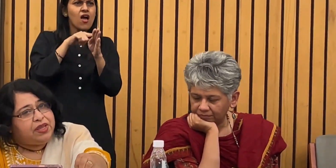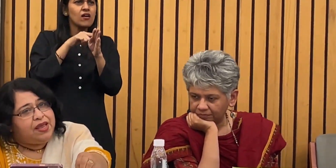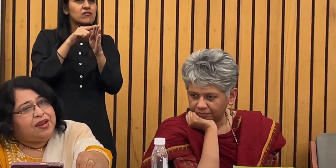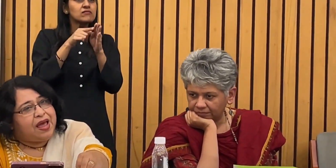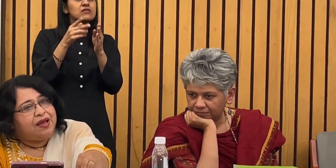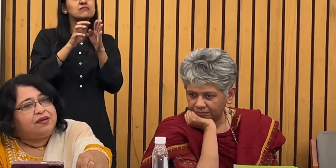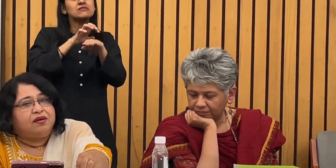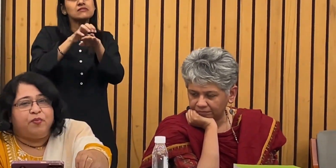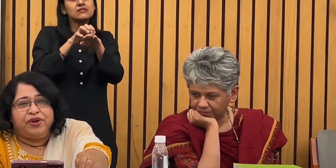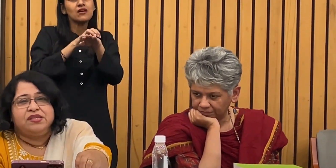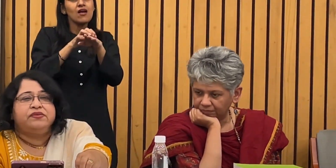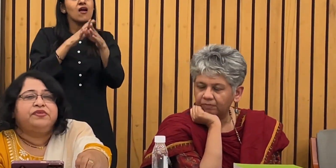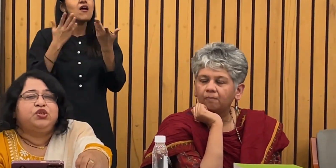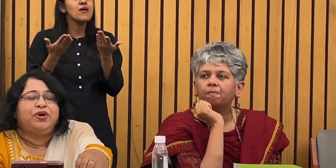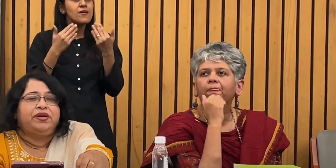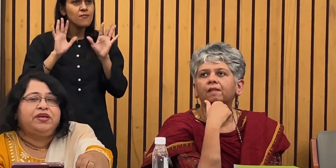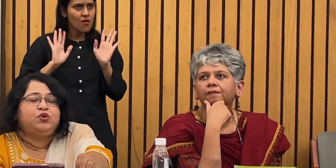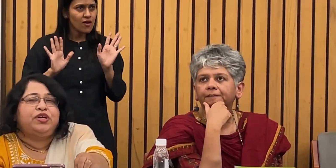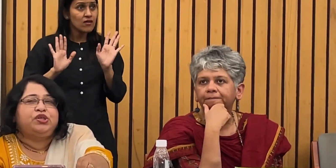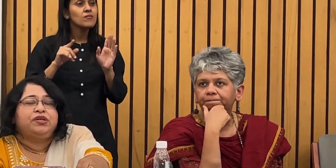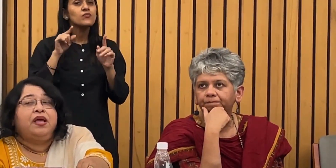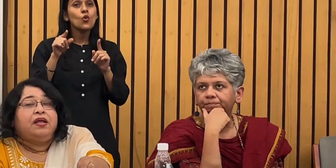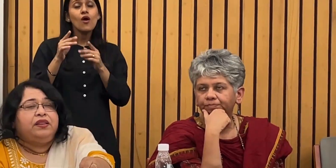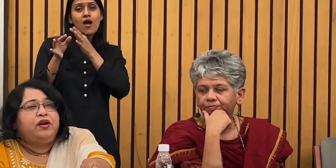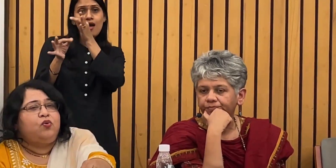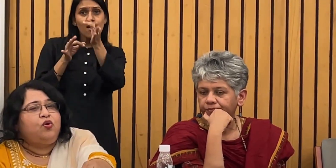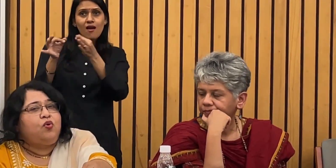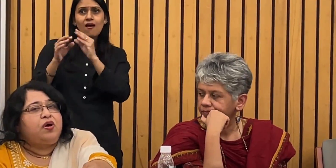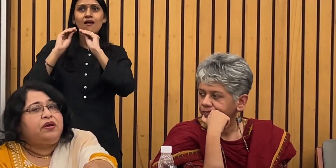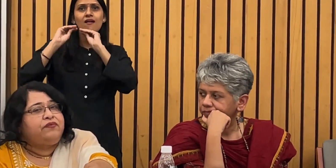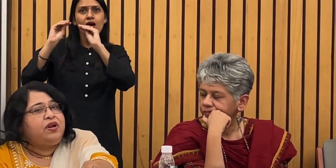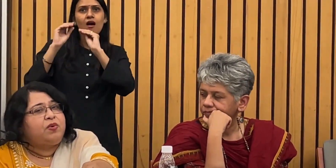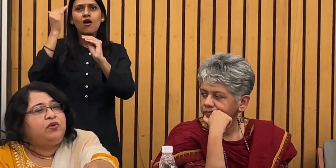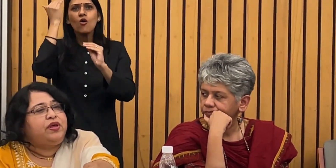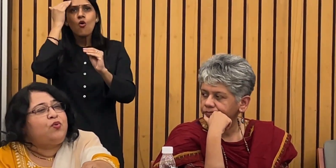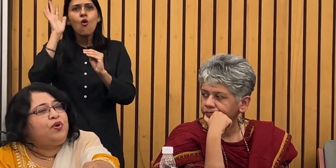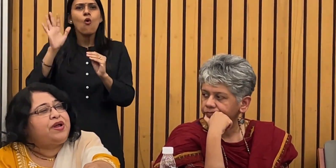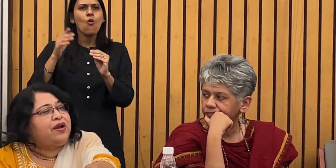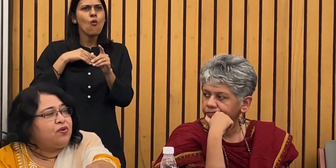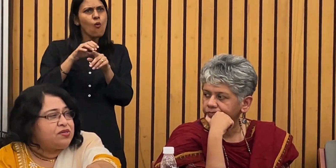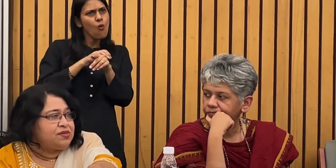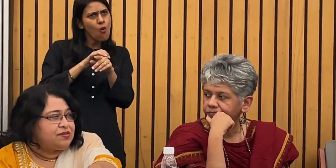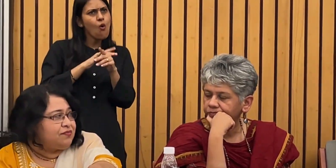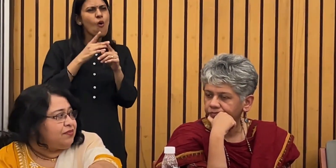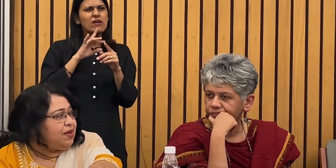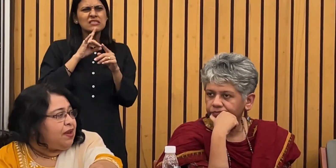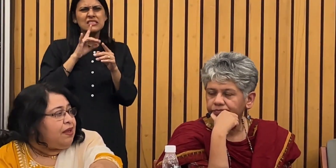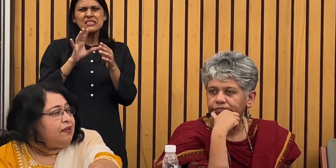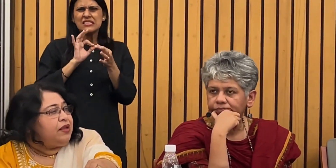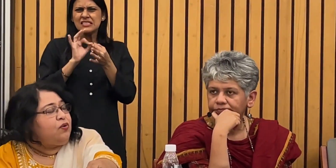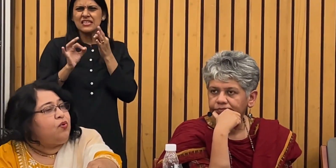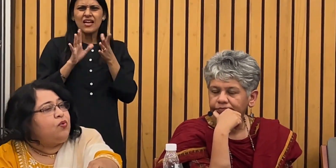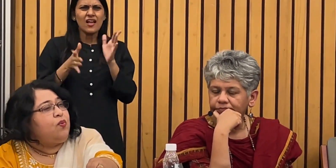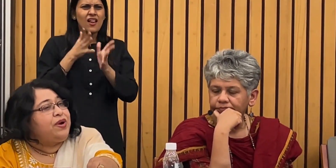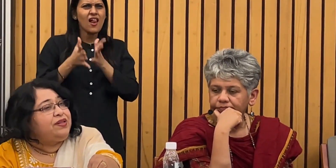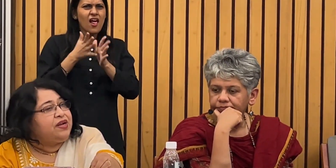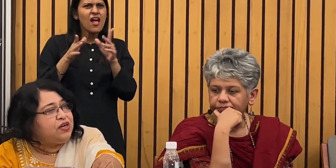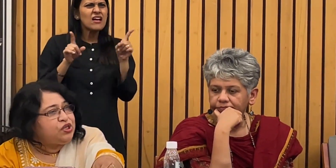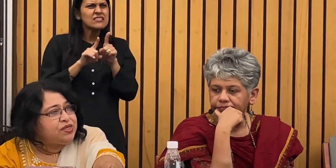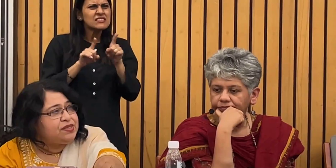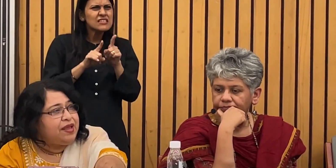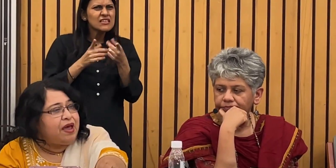So they lack comprehensive sexuality education. They don't know even about their own diagnosis. They don't know